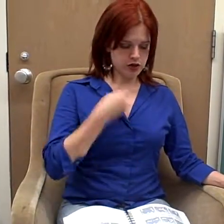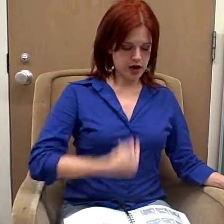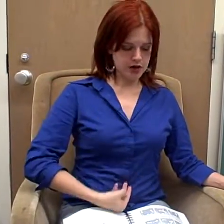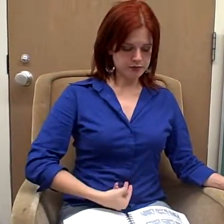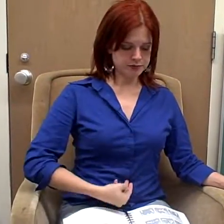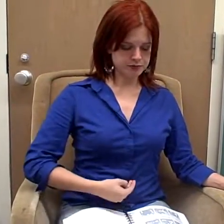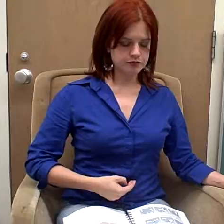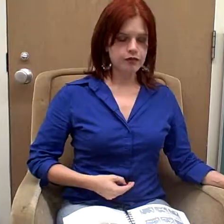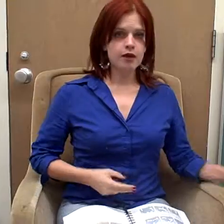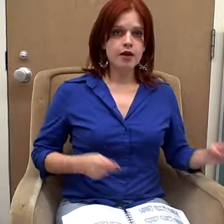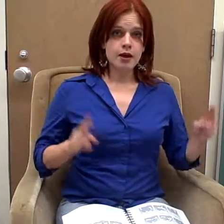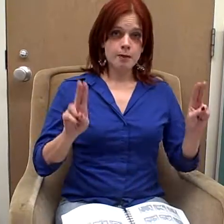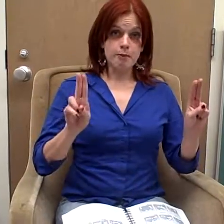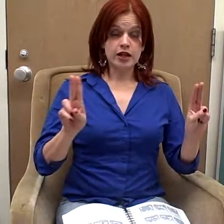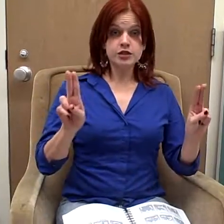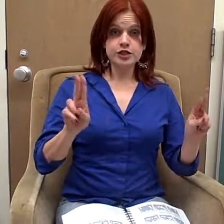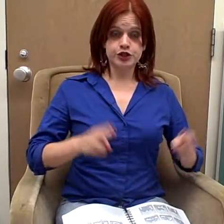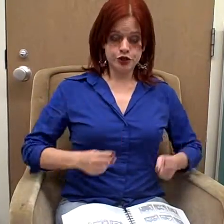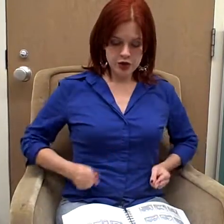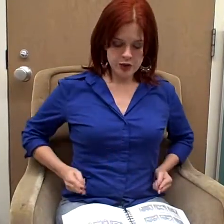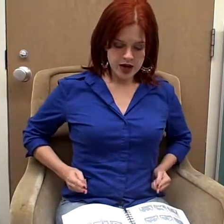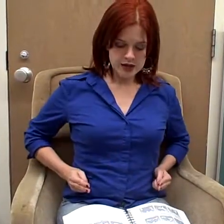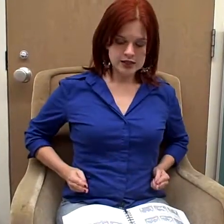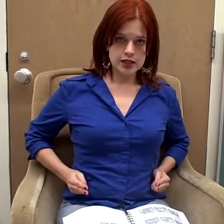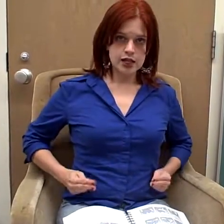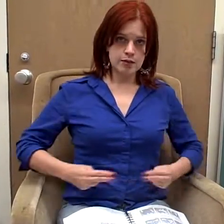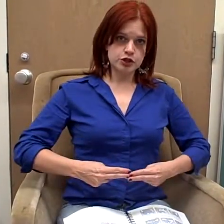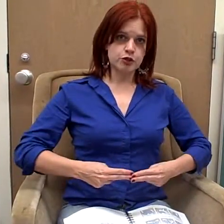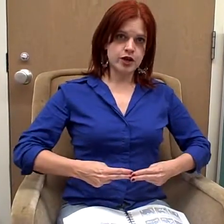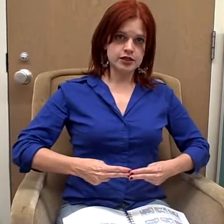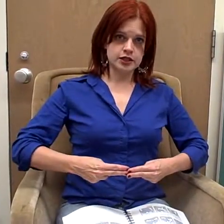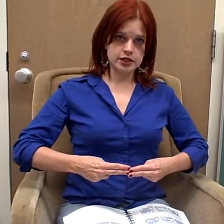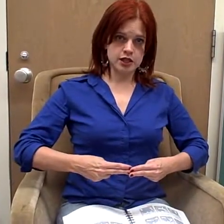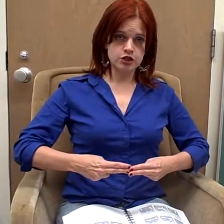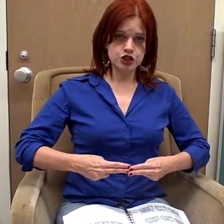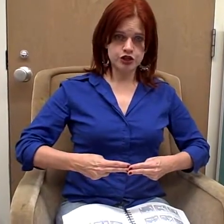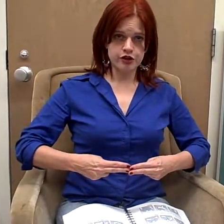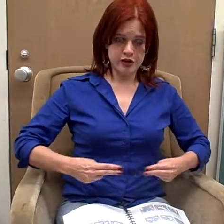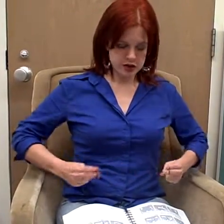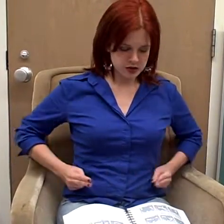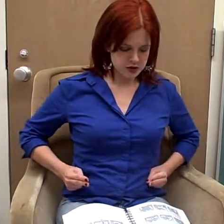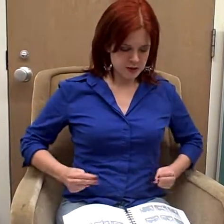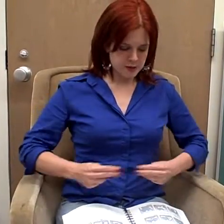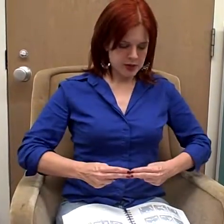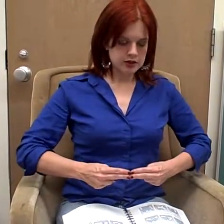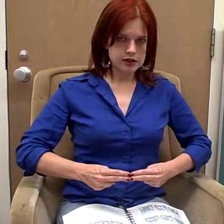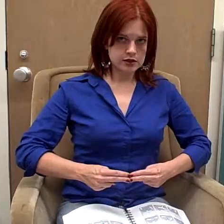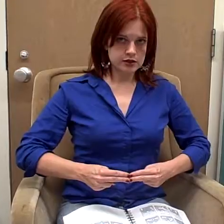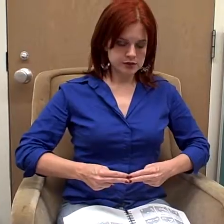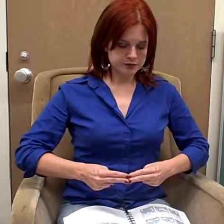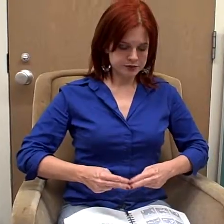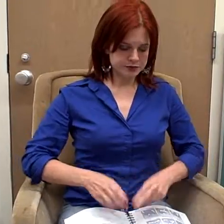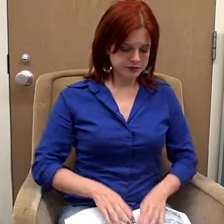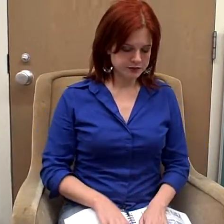tie. Belt is 2 U hands, and they come at your waist and touch your fingers. Belt.